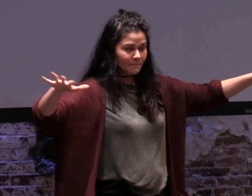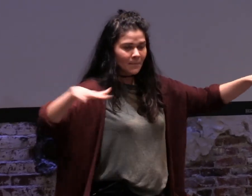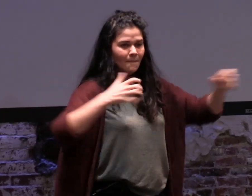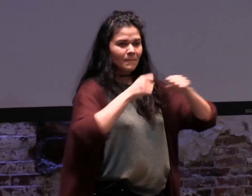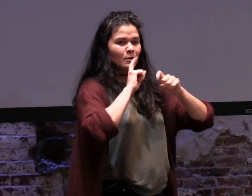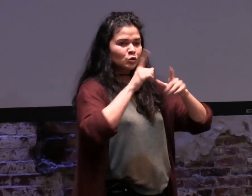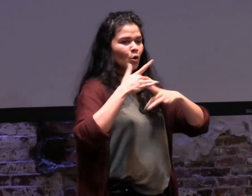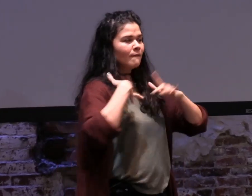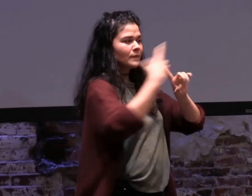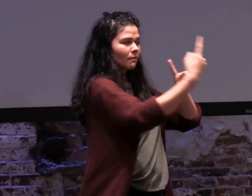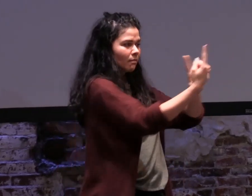yes.